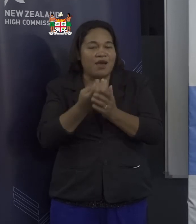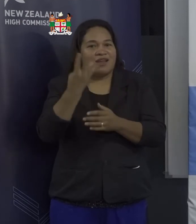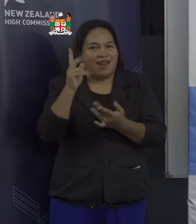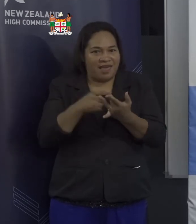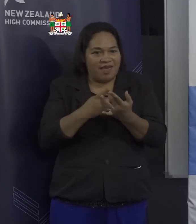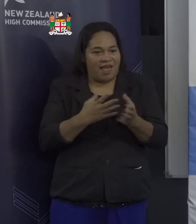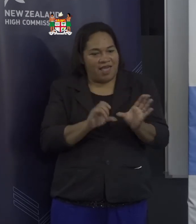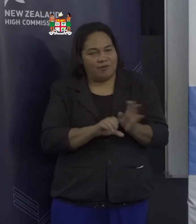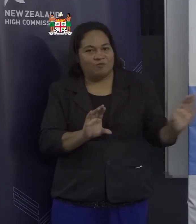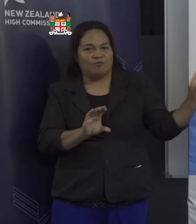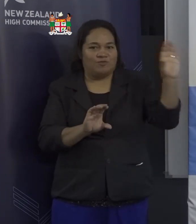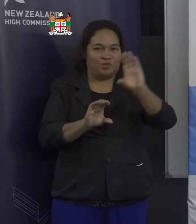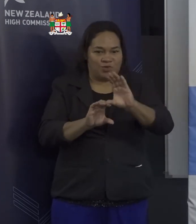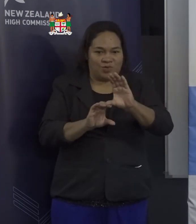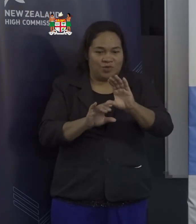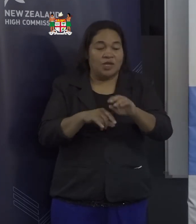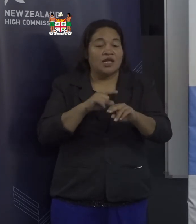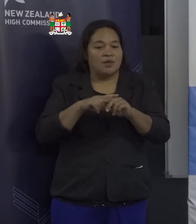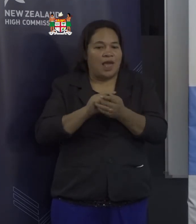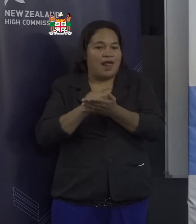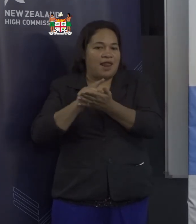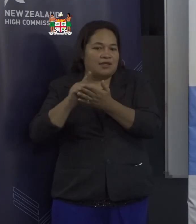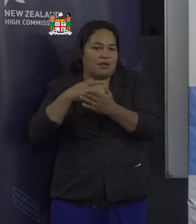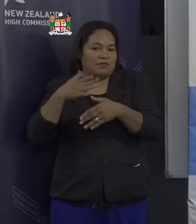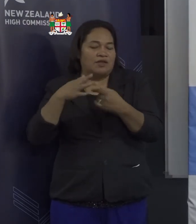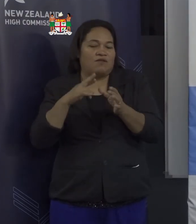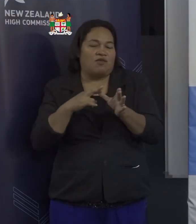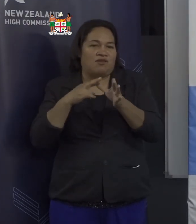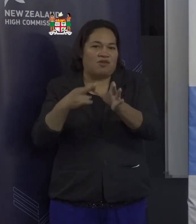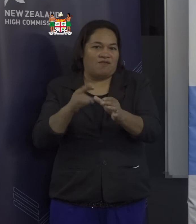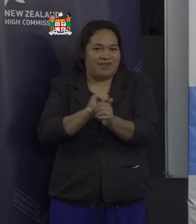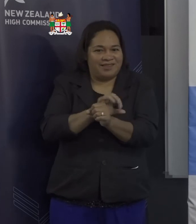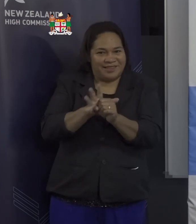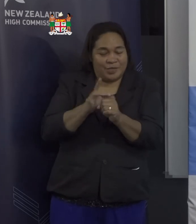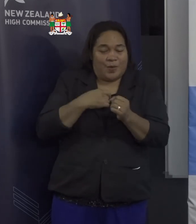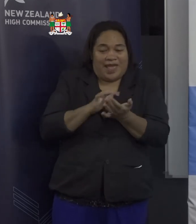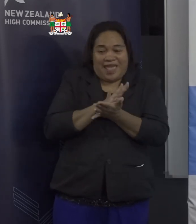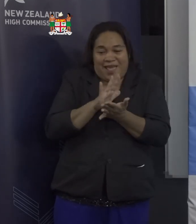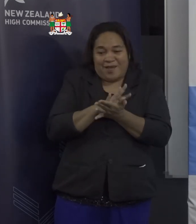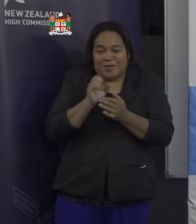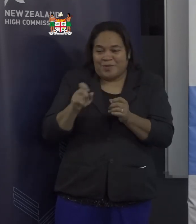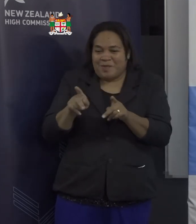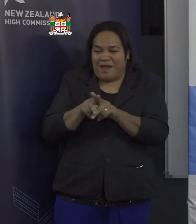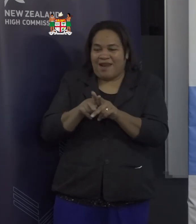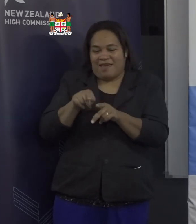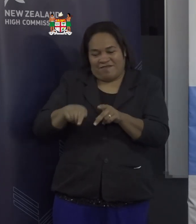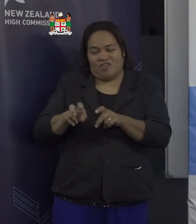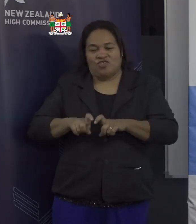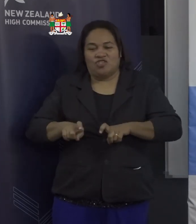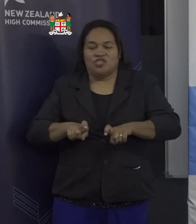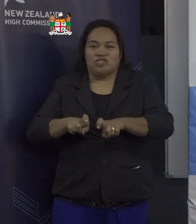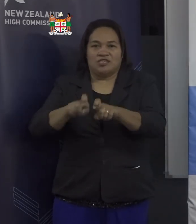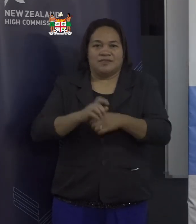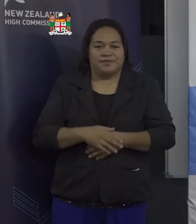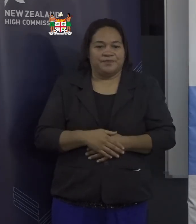That is going direct into the Fiji government as it leads its own COVID-19 response, and we've been very, very pleased to be a partner in that journey. So